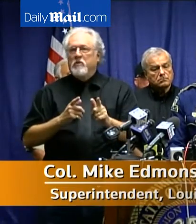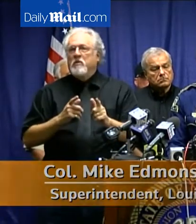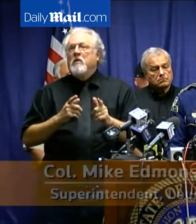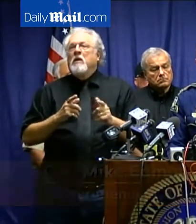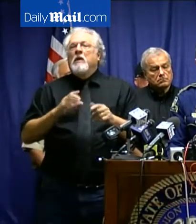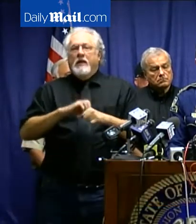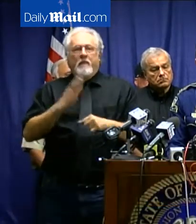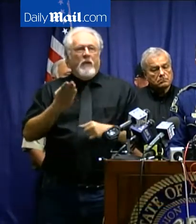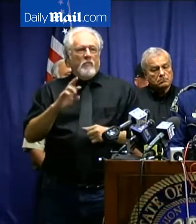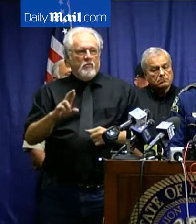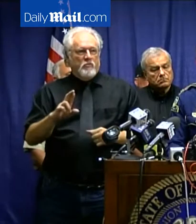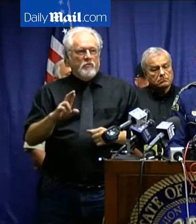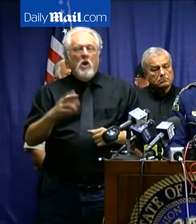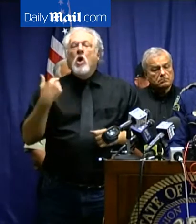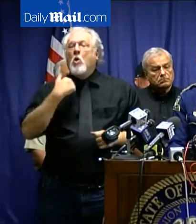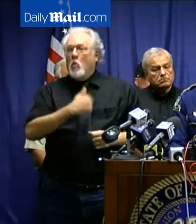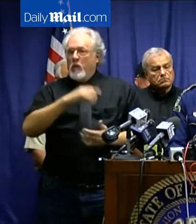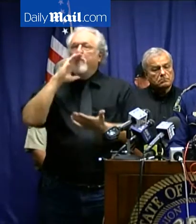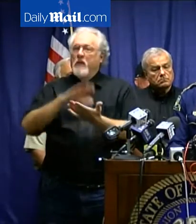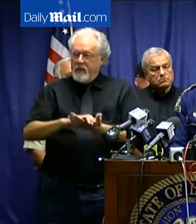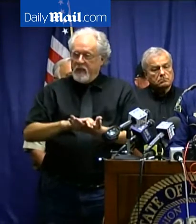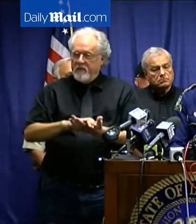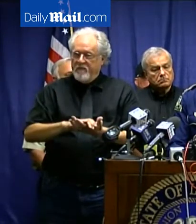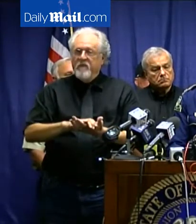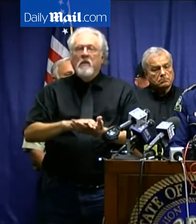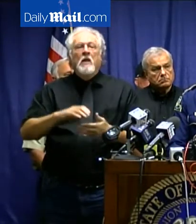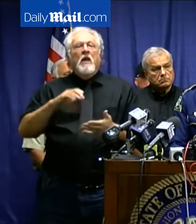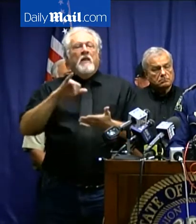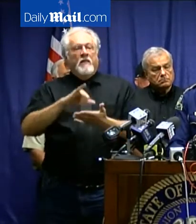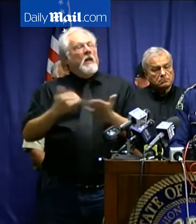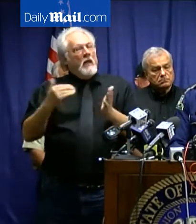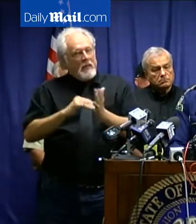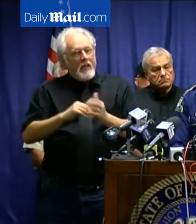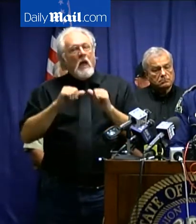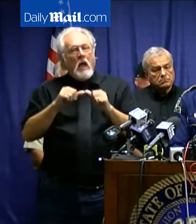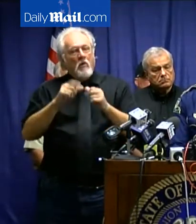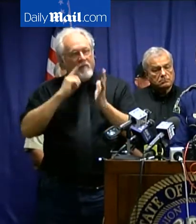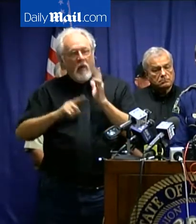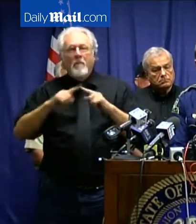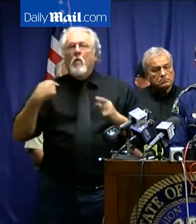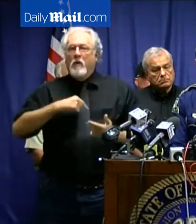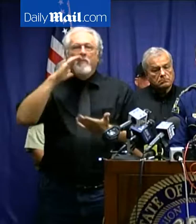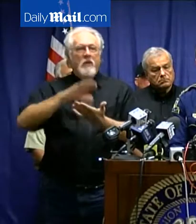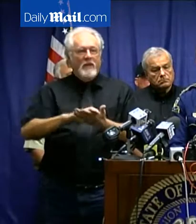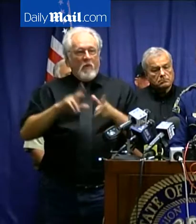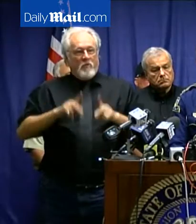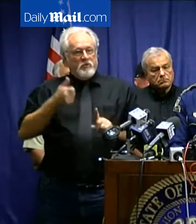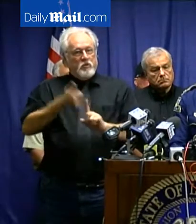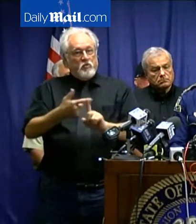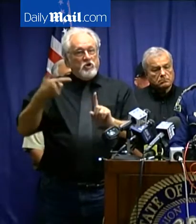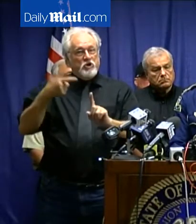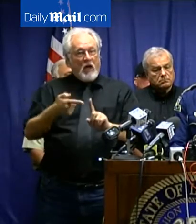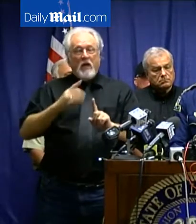shooter in the city of Baton Rouge. We do believe, based on the information that we have, and again, this is ongoing, we believe that the person that shot